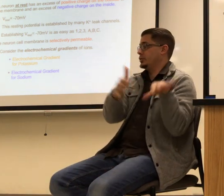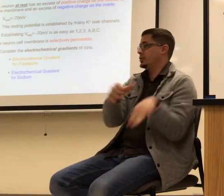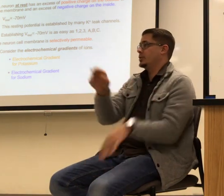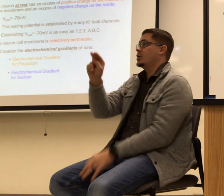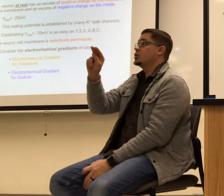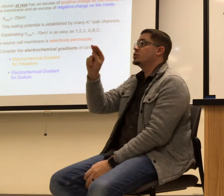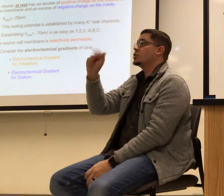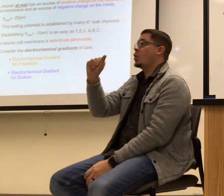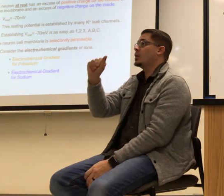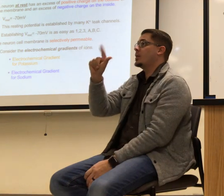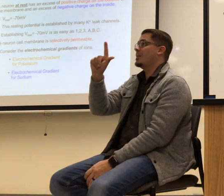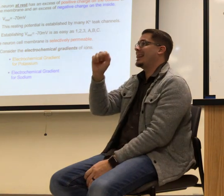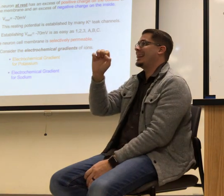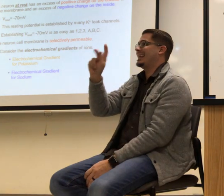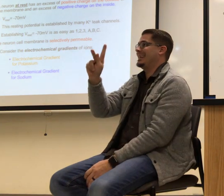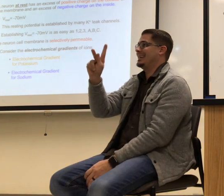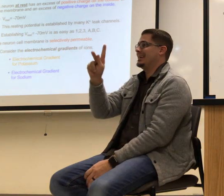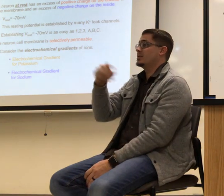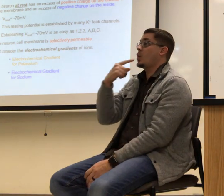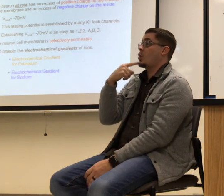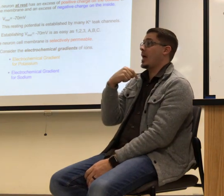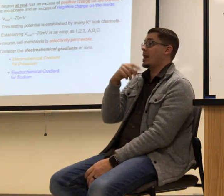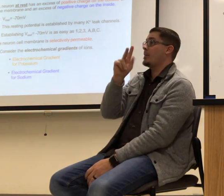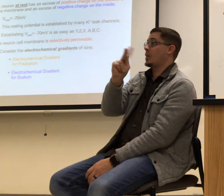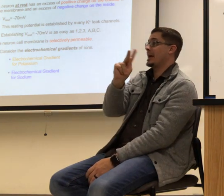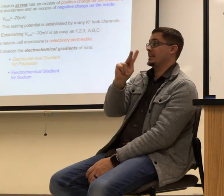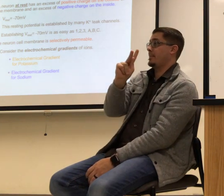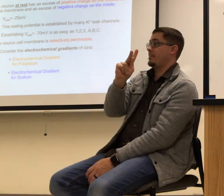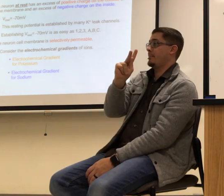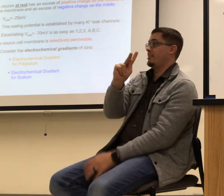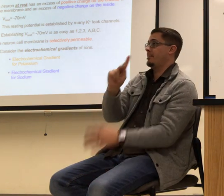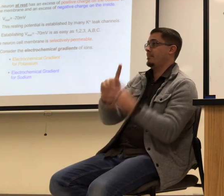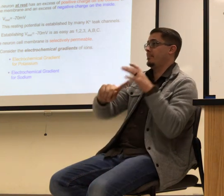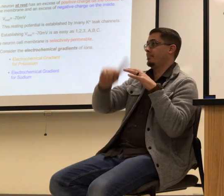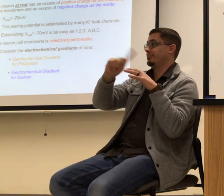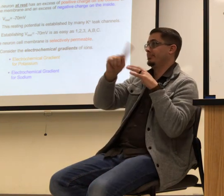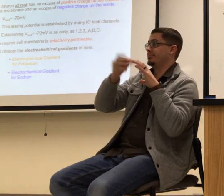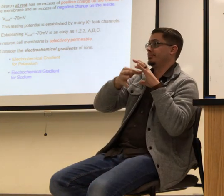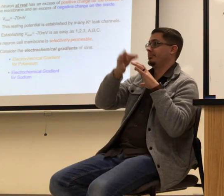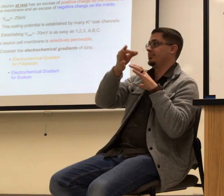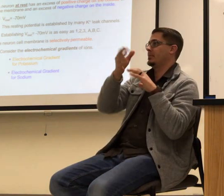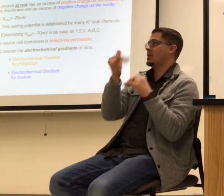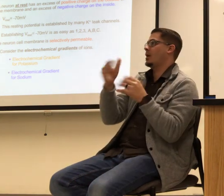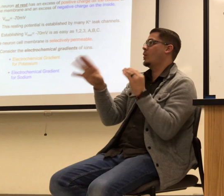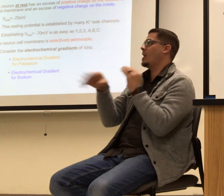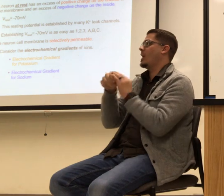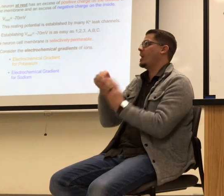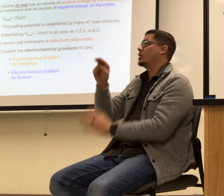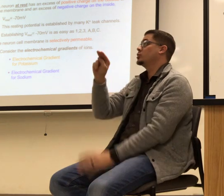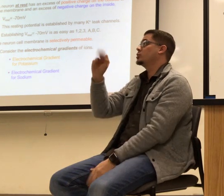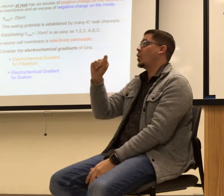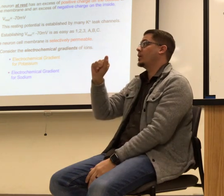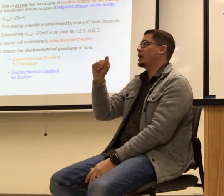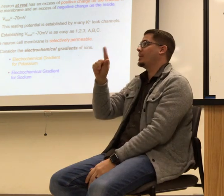This red one is a potassium leak channel, but let me add a sodium leak channel.